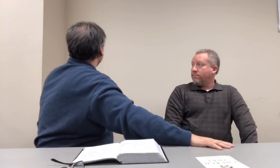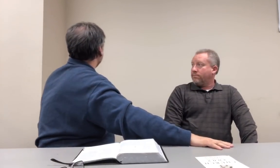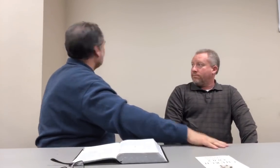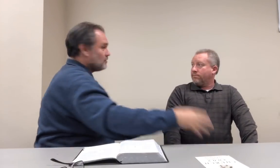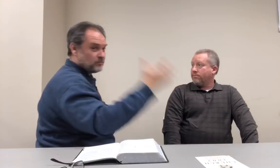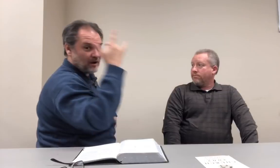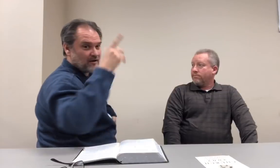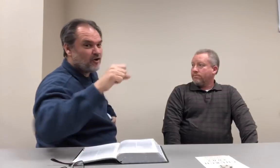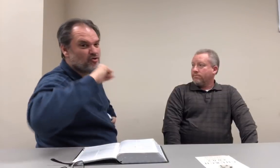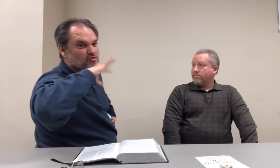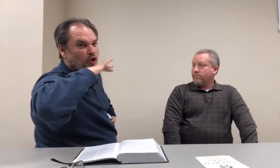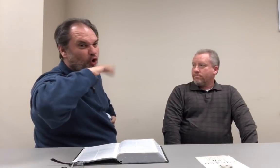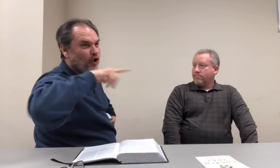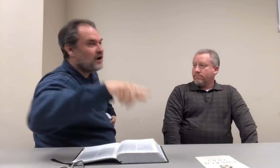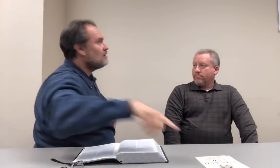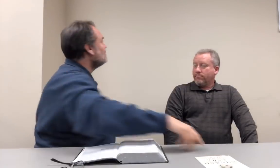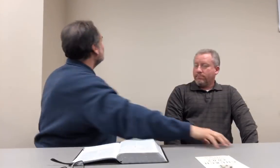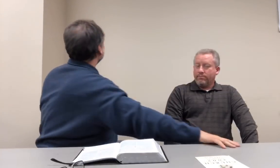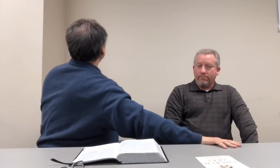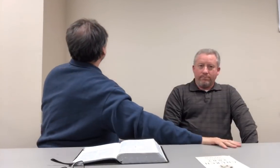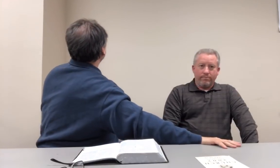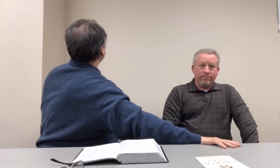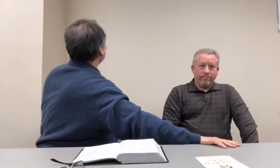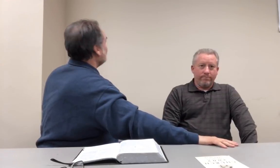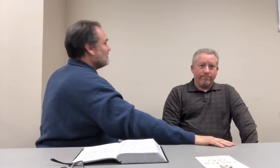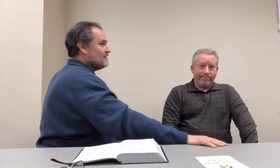difficulty. He can say that, the guy with five volumes.